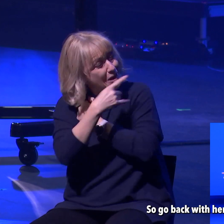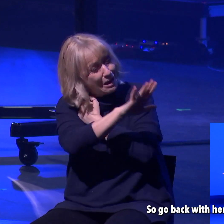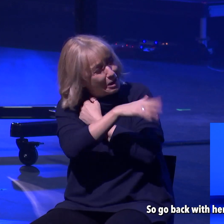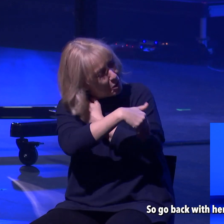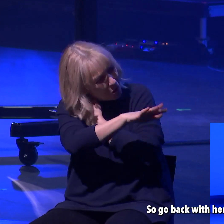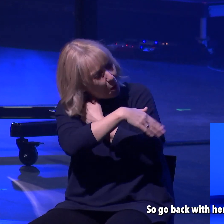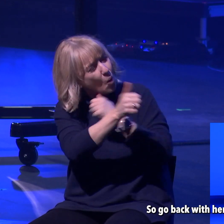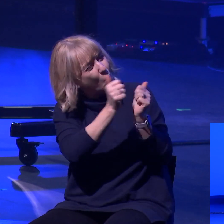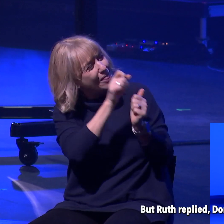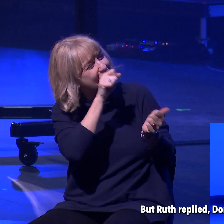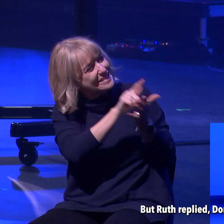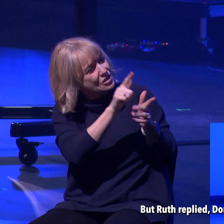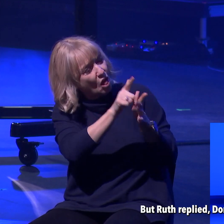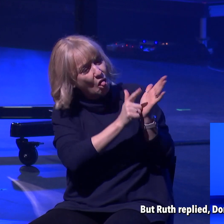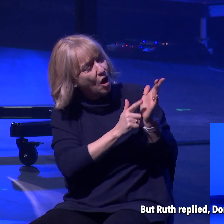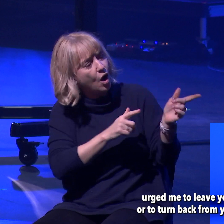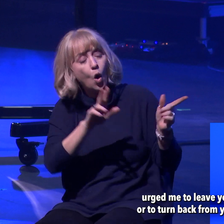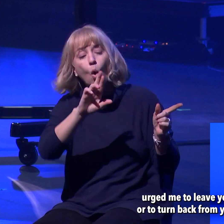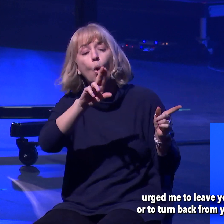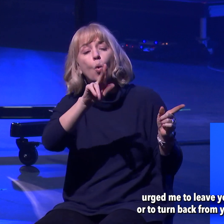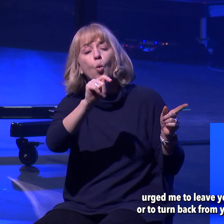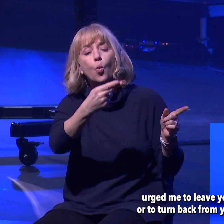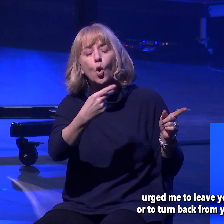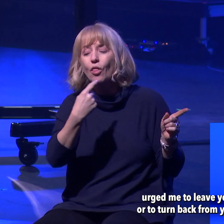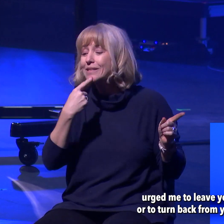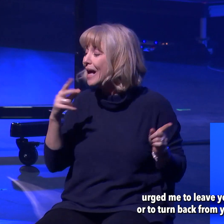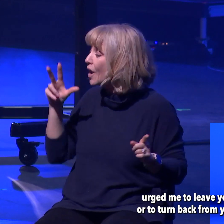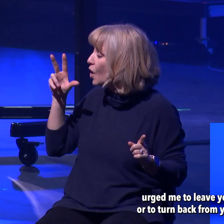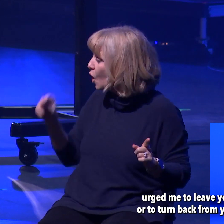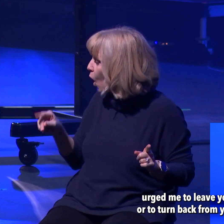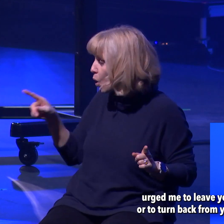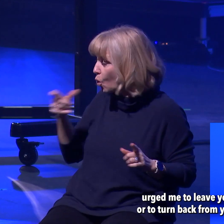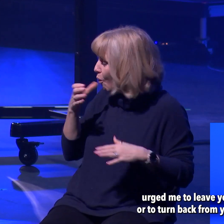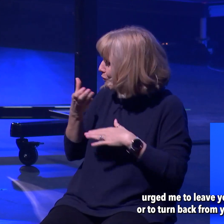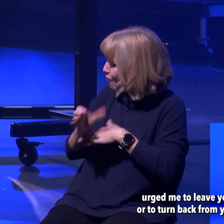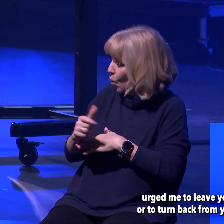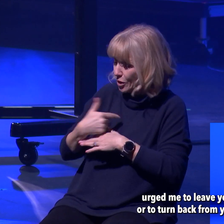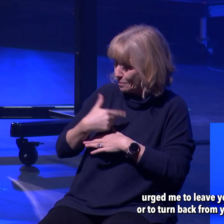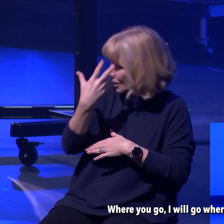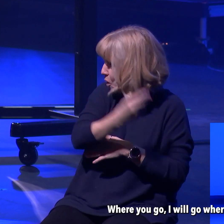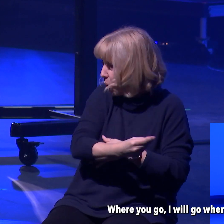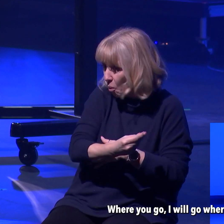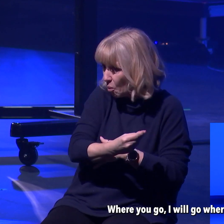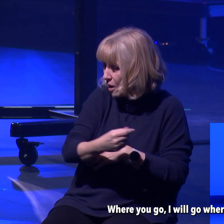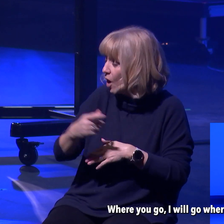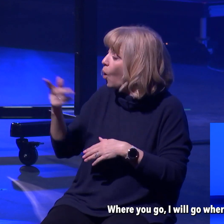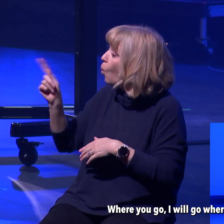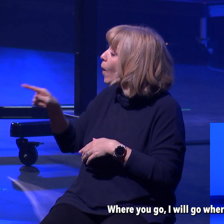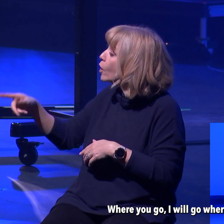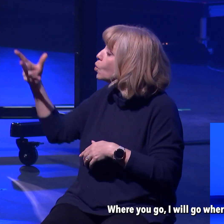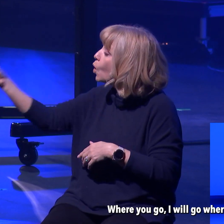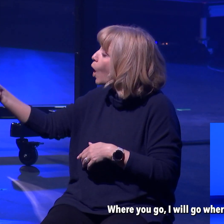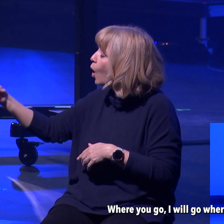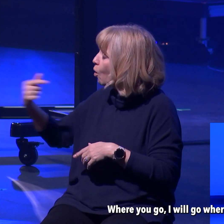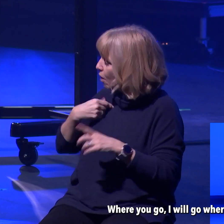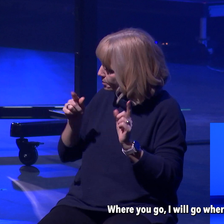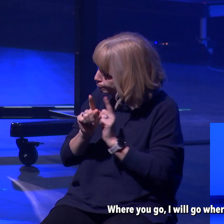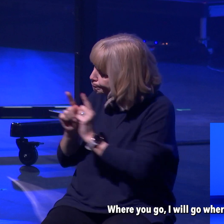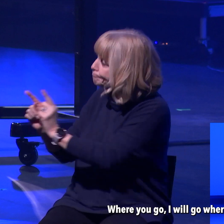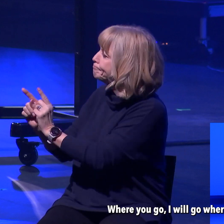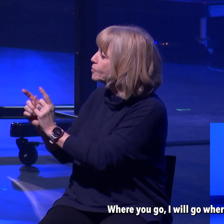with her." But Ruth replied, "Don't urge me to leave you or to turn back from you. Where you go, I will